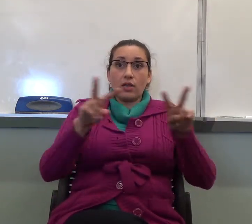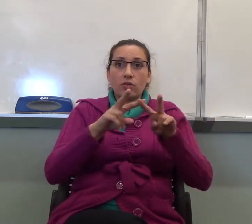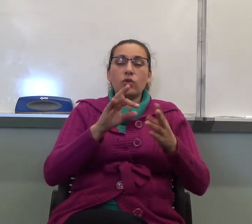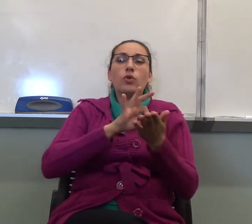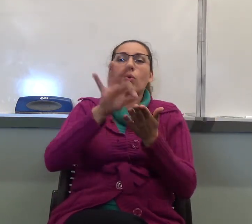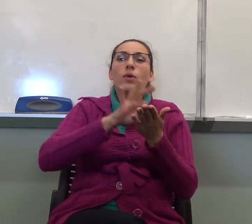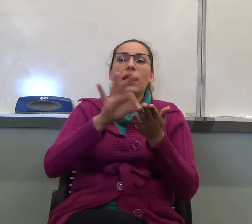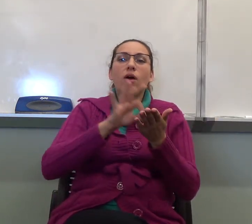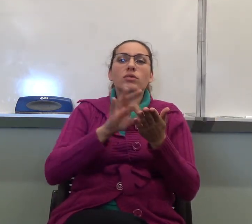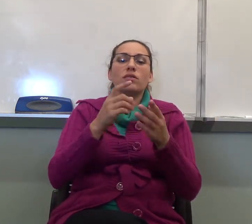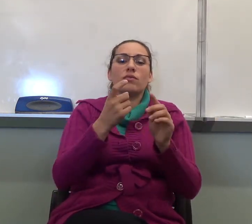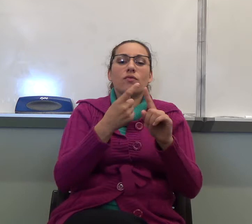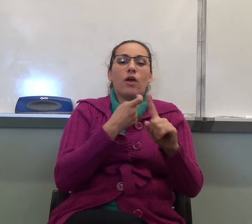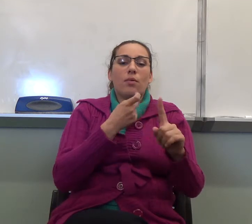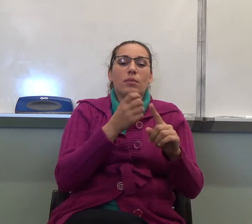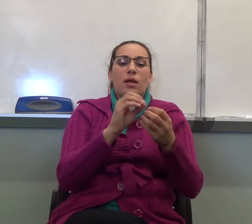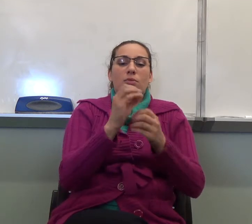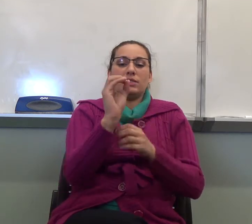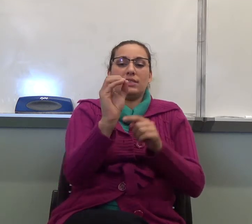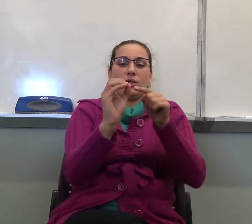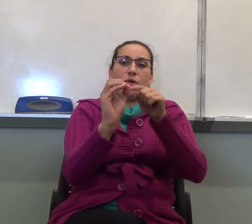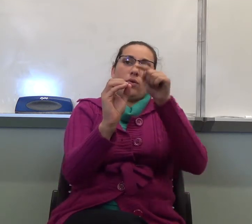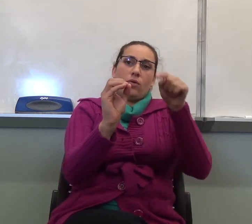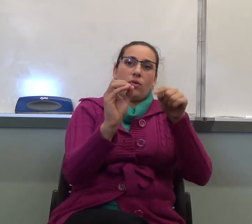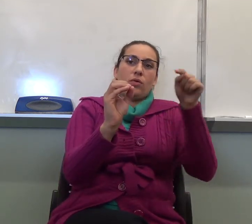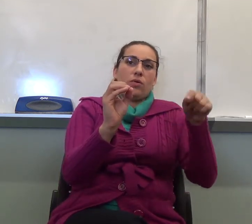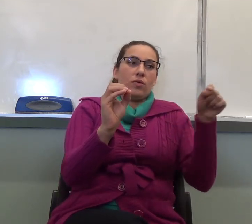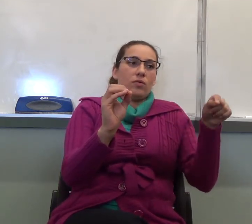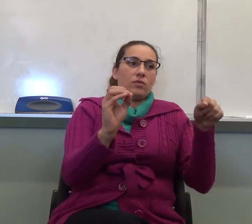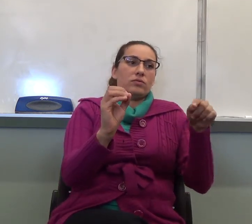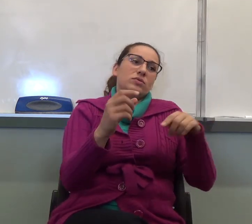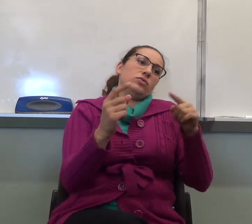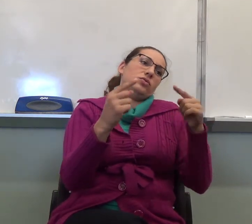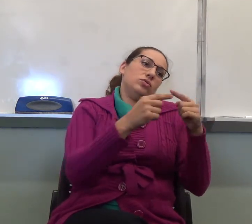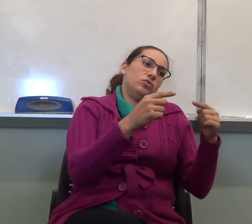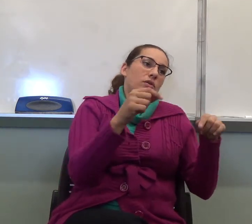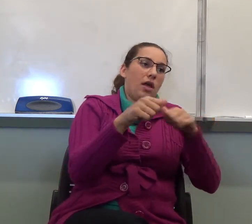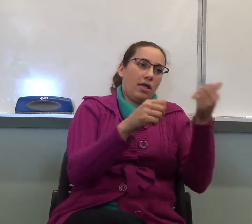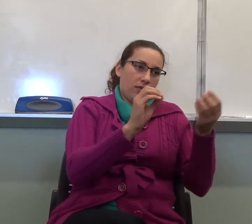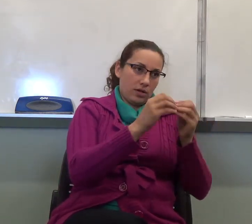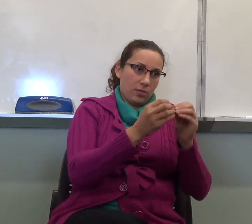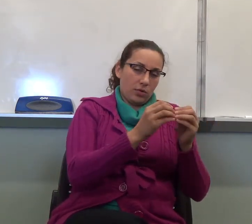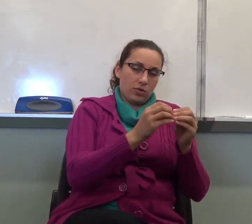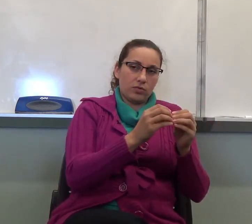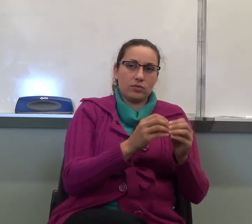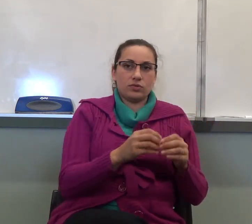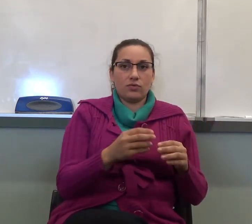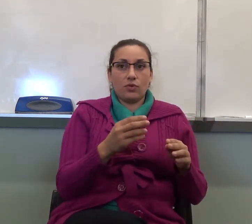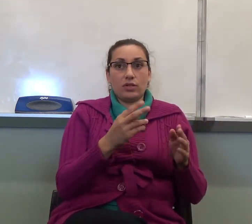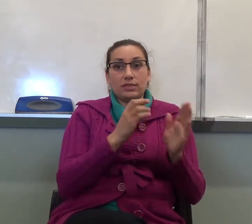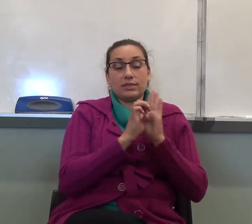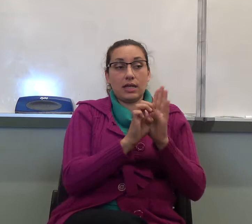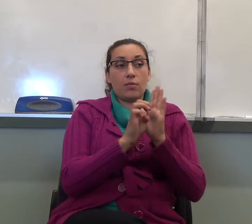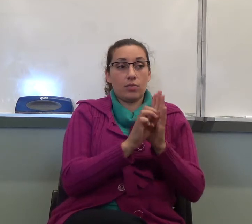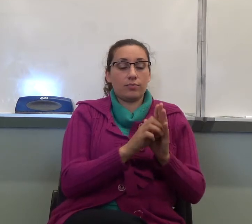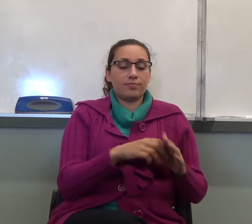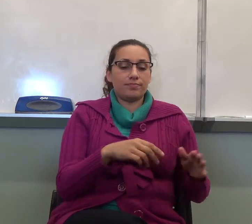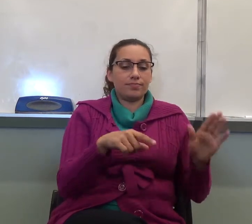On the other hand, suppose I did something like this. Instead of taking the opposite of the absolute value of -2, suppose I took the opposite